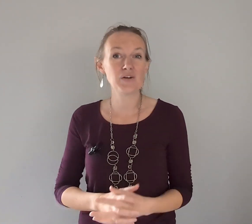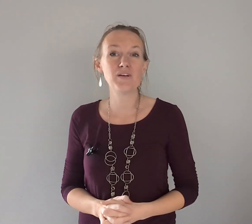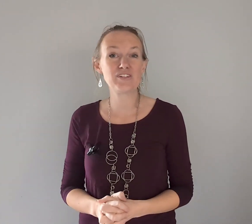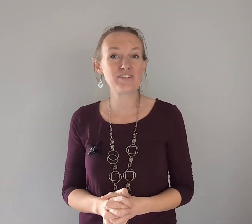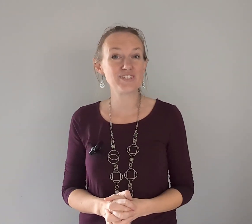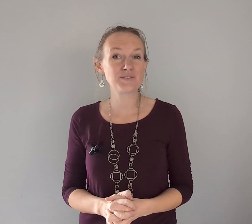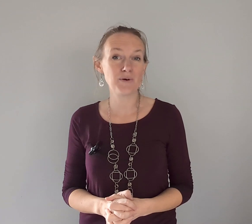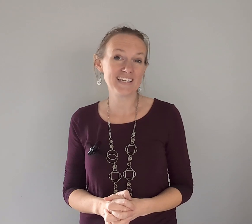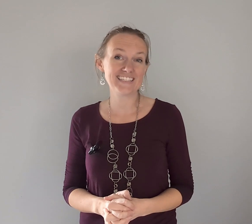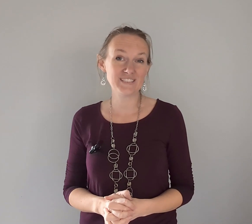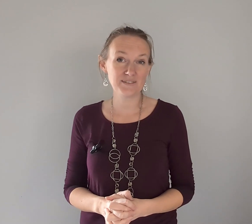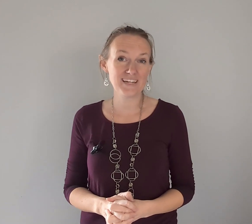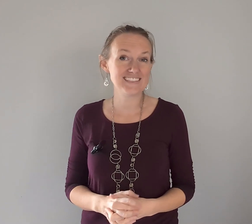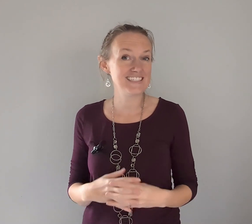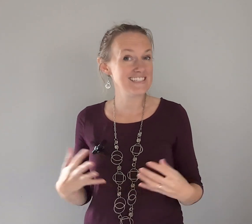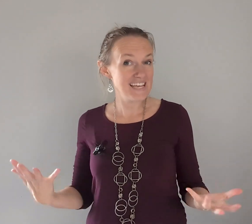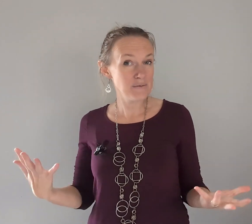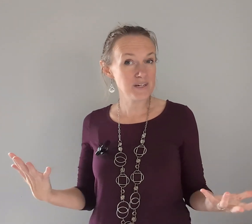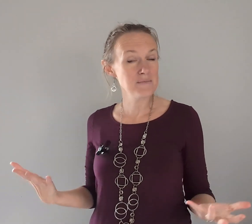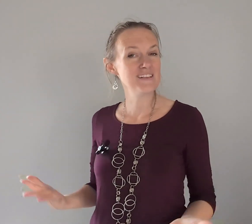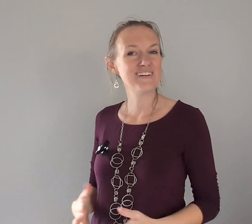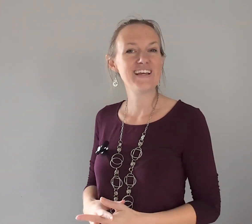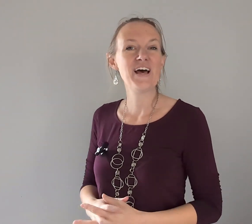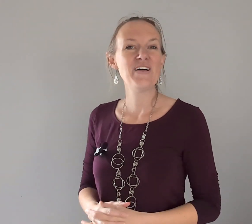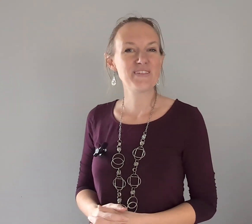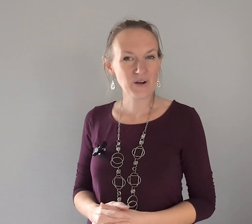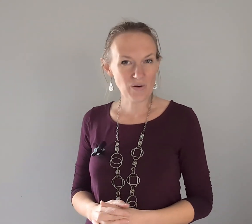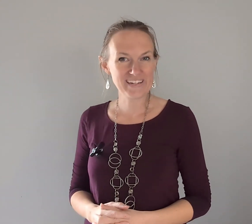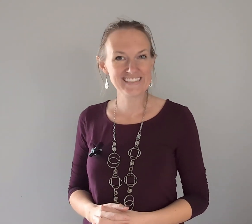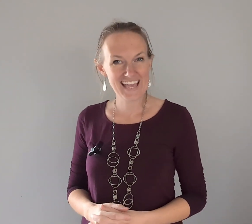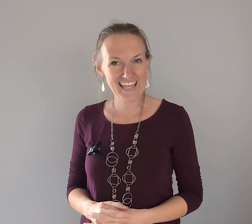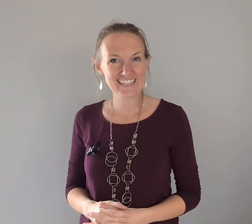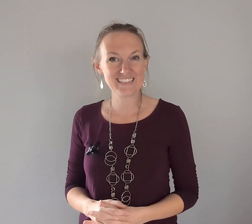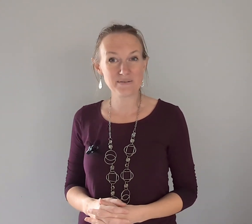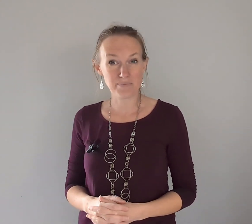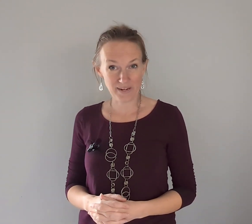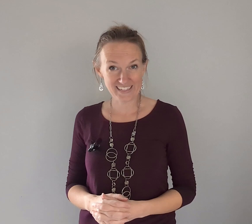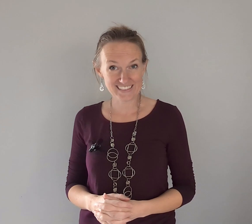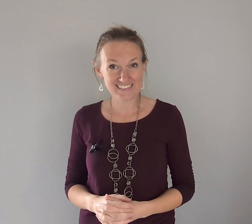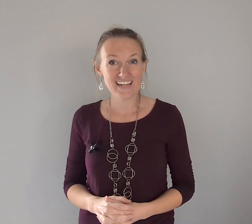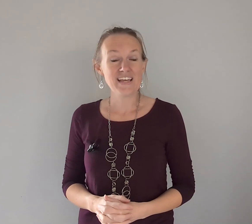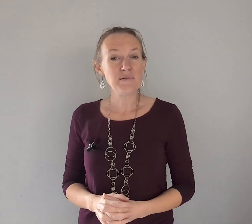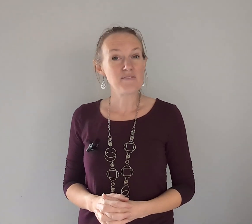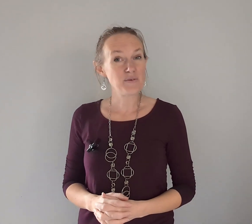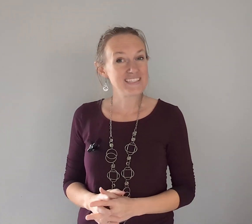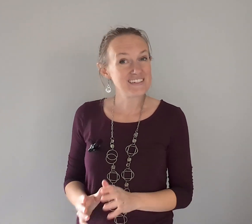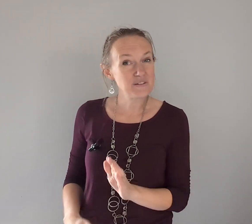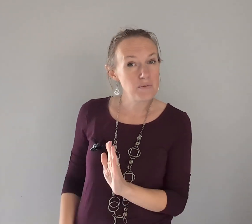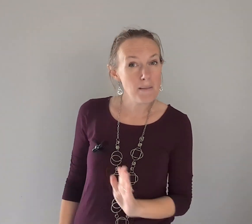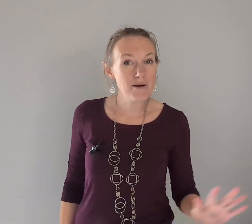we learned verse 1 and 2 and today we're going to be learning the chorus and the bridge. Before we get started, remember